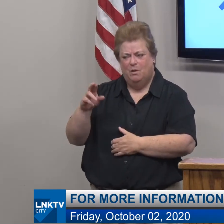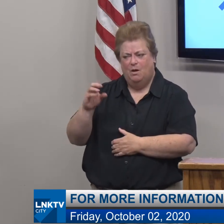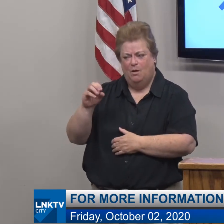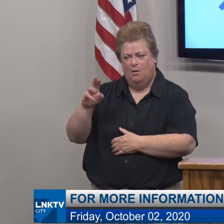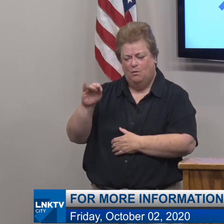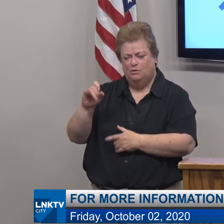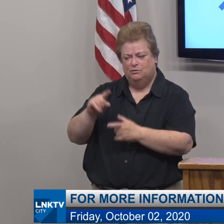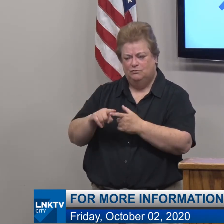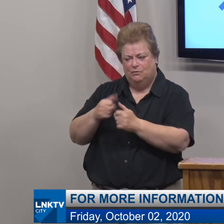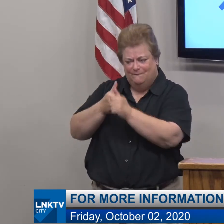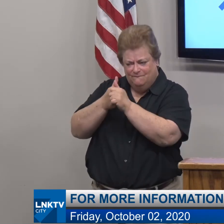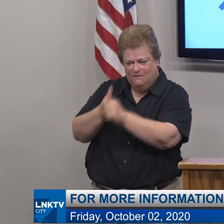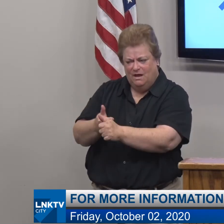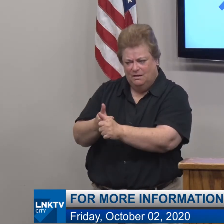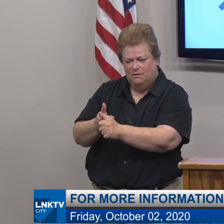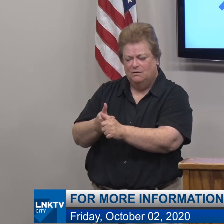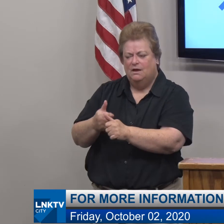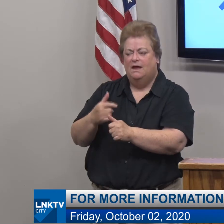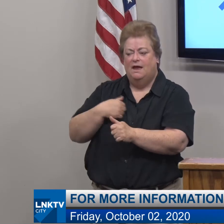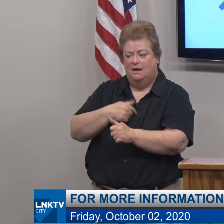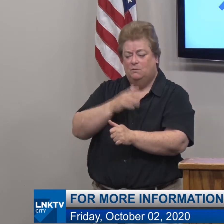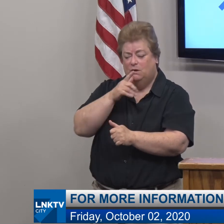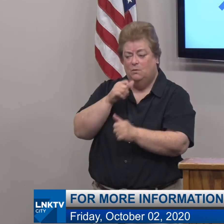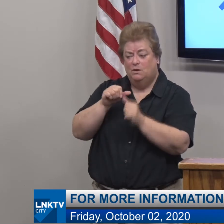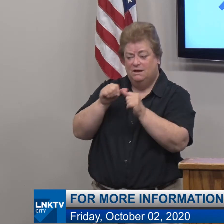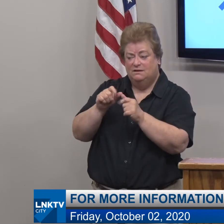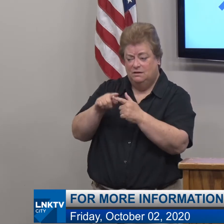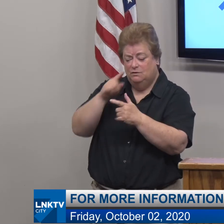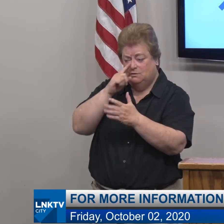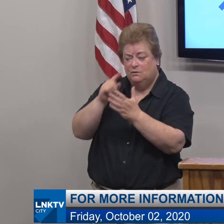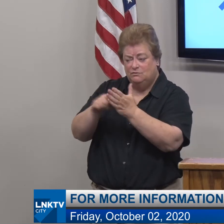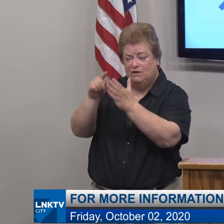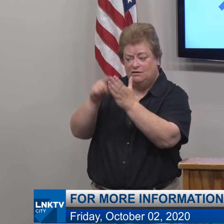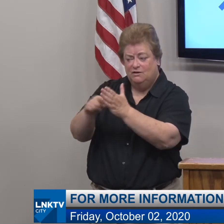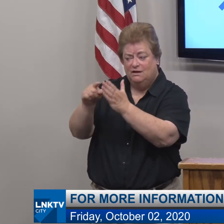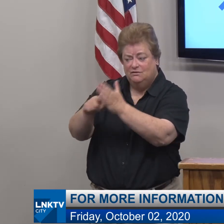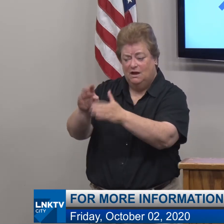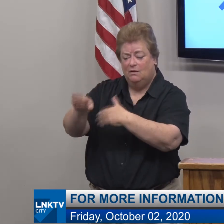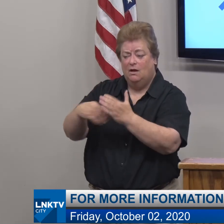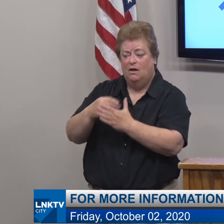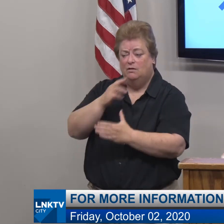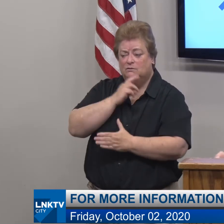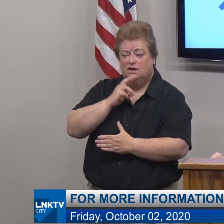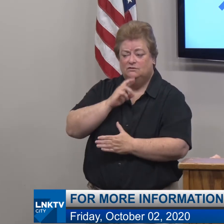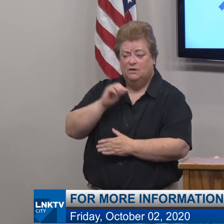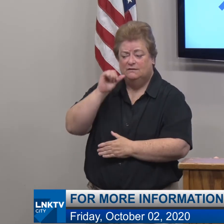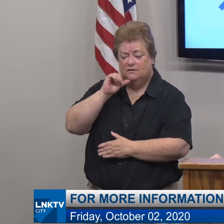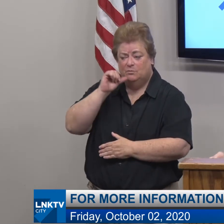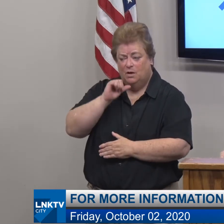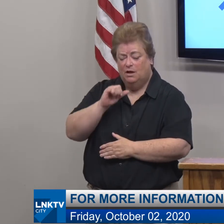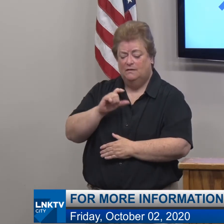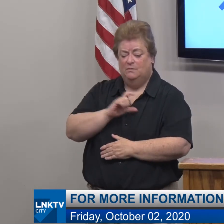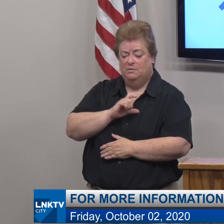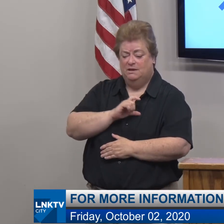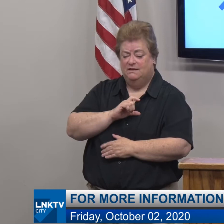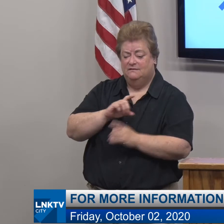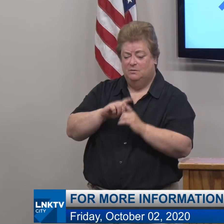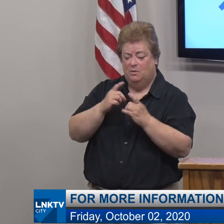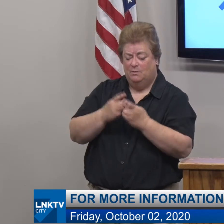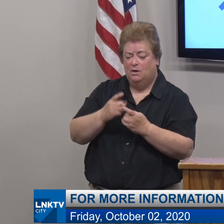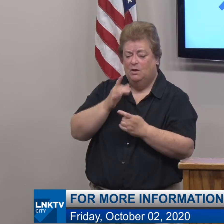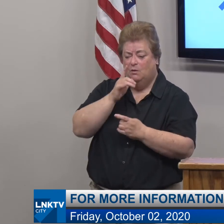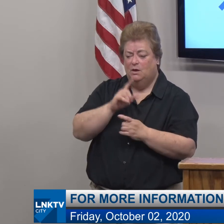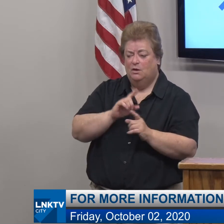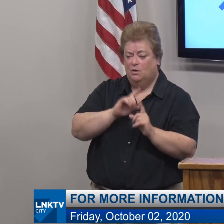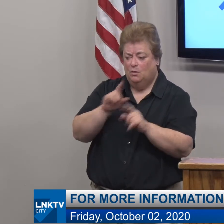measure compliance checks will continue. Health department staff and Lincoln Police Department officers will conduct joint